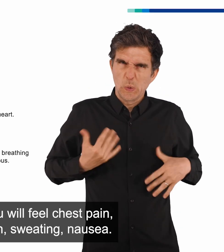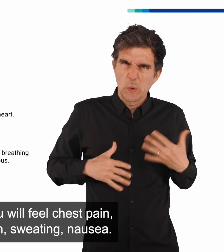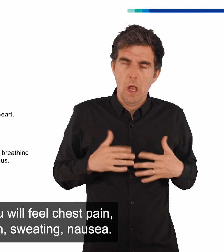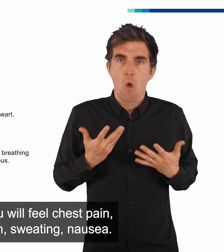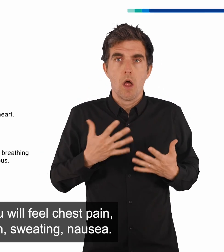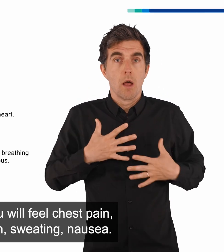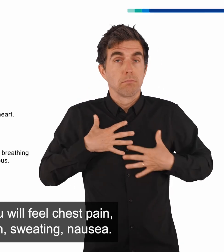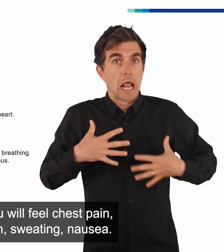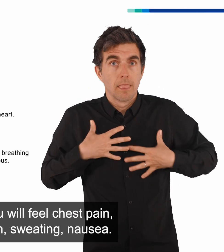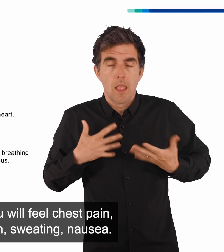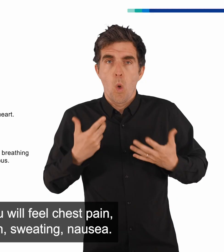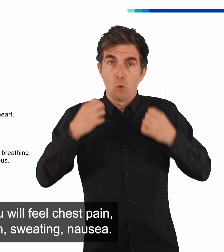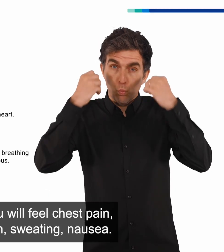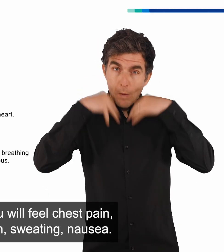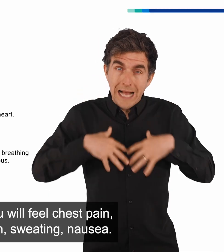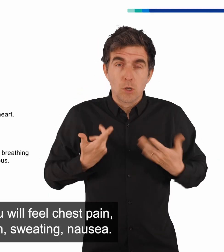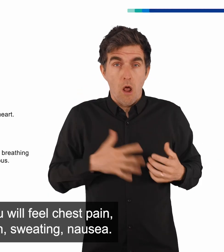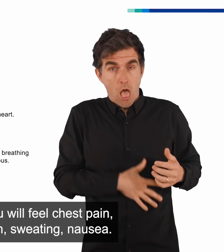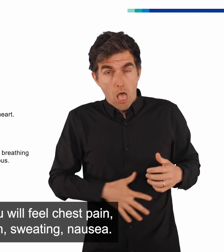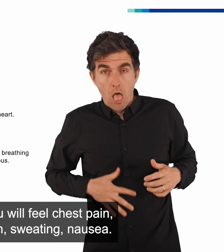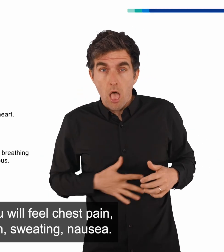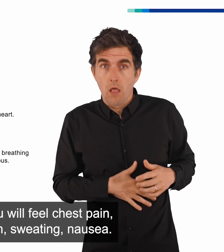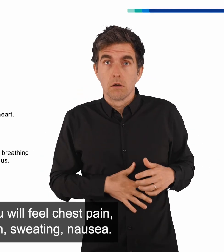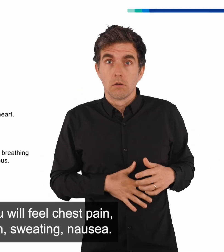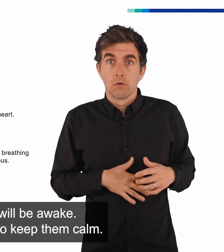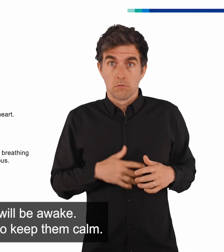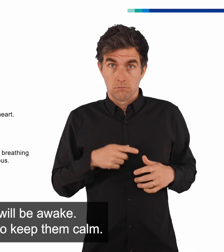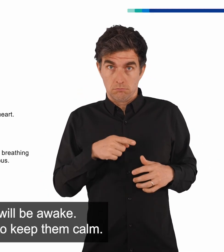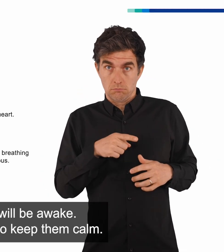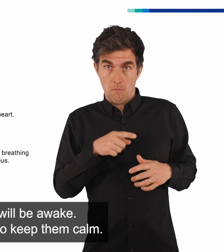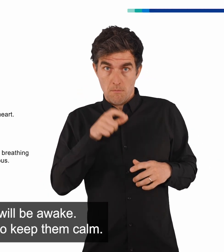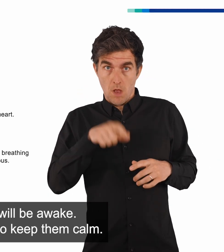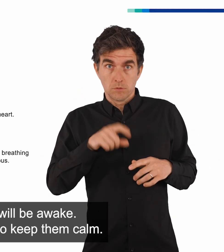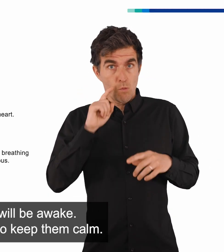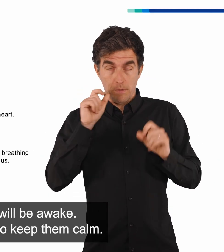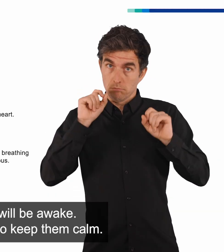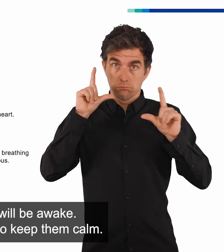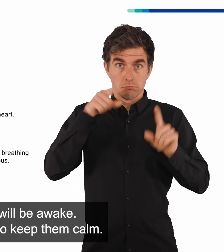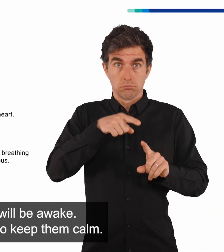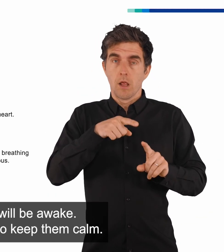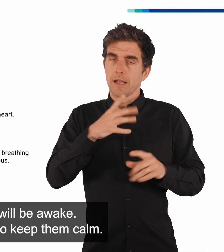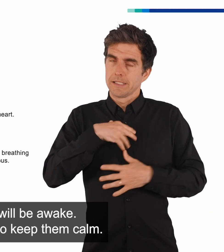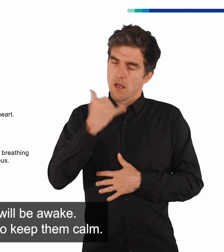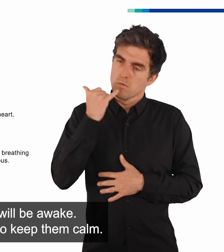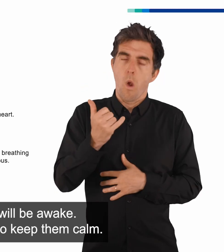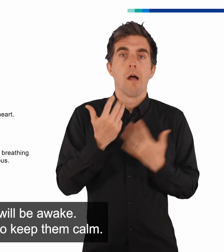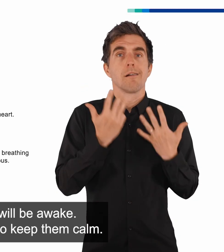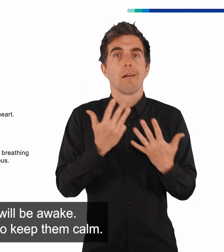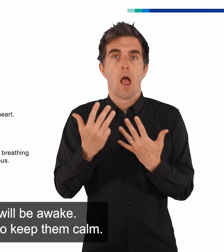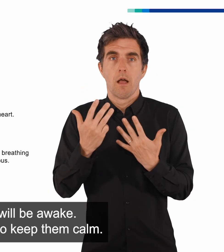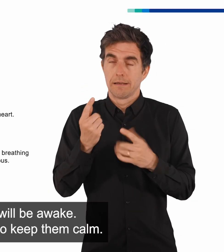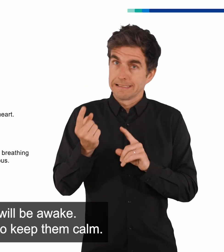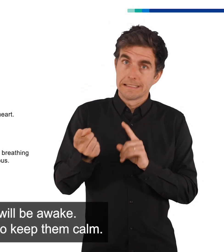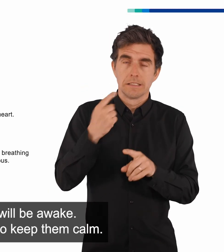Call 999 and try to keep them calm. In comparison, a cardiac arrest is an